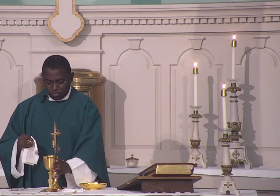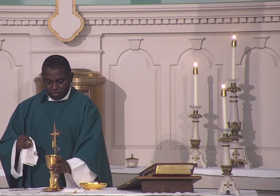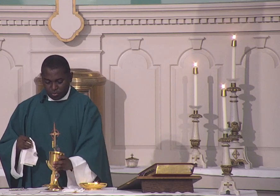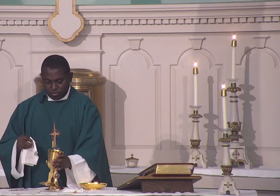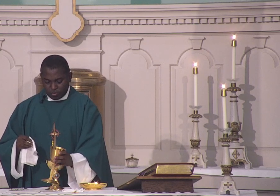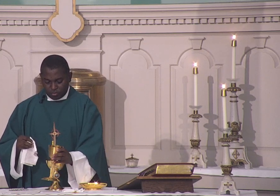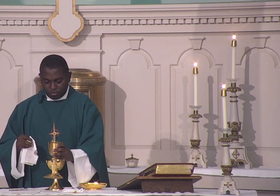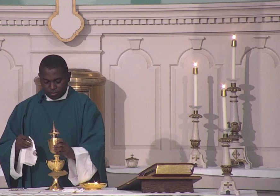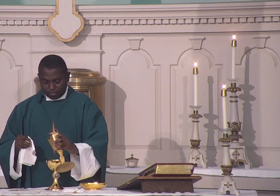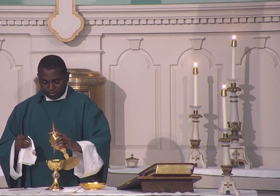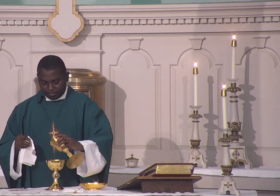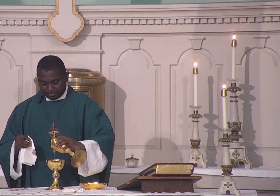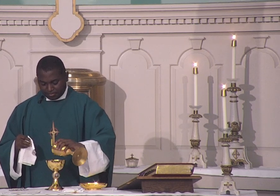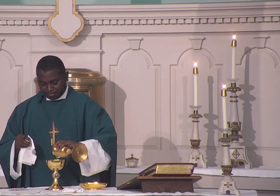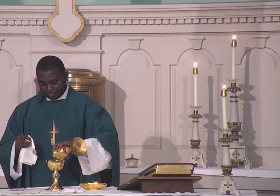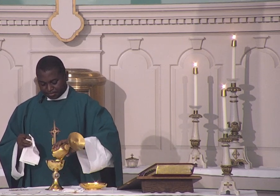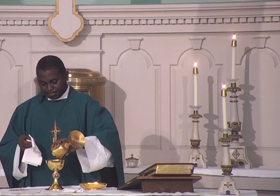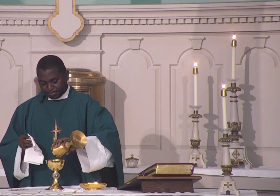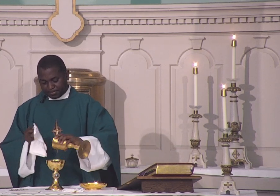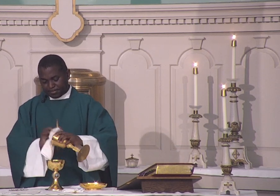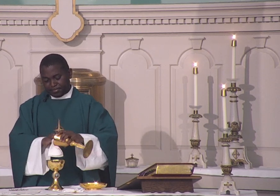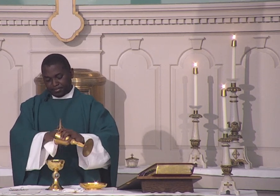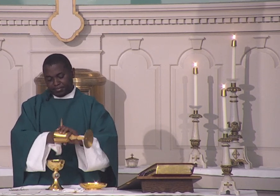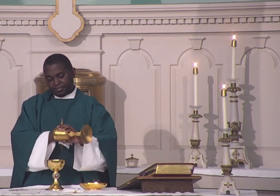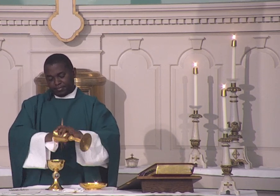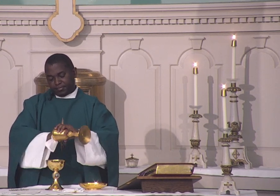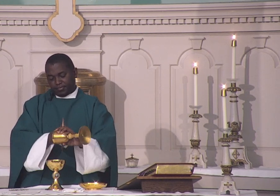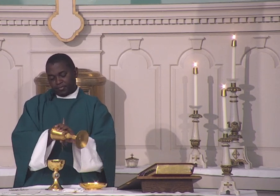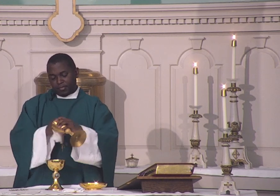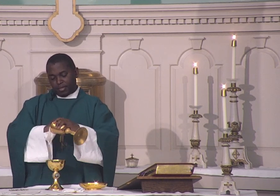humanitas, ambo tamen